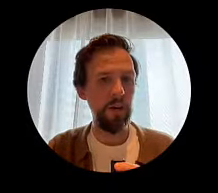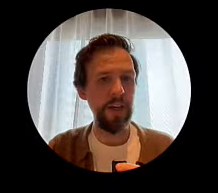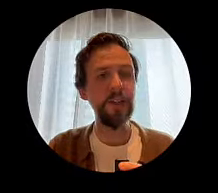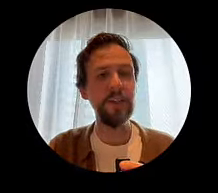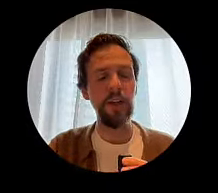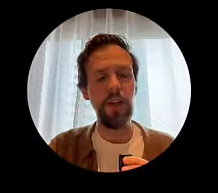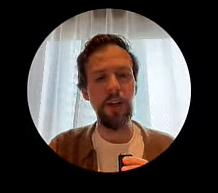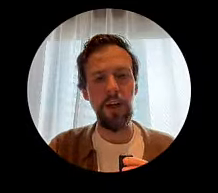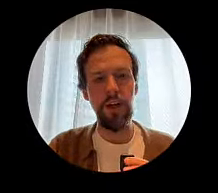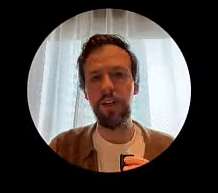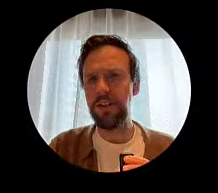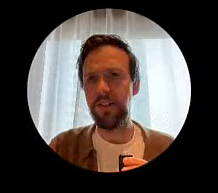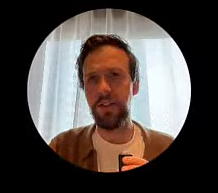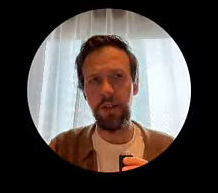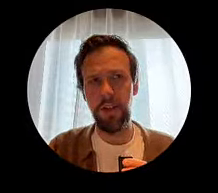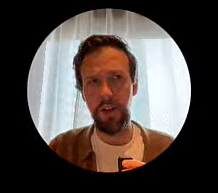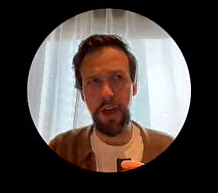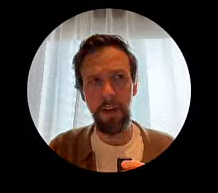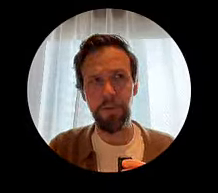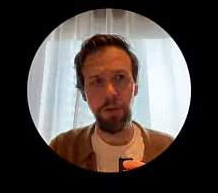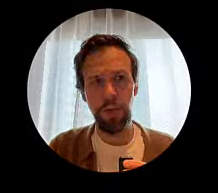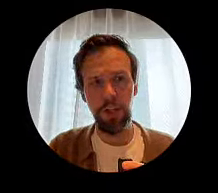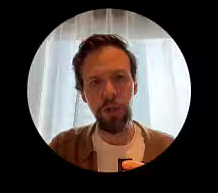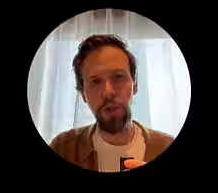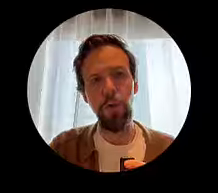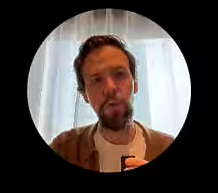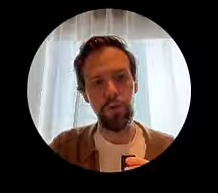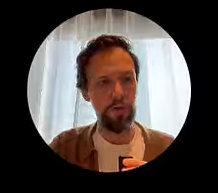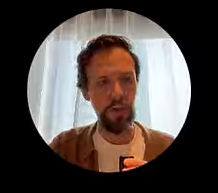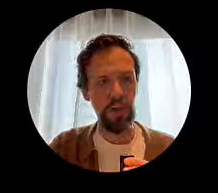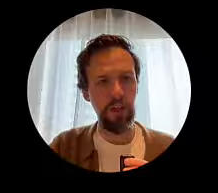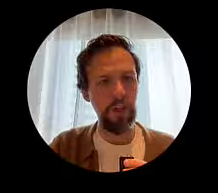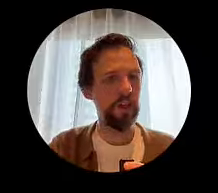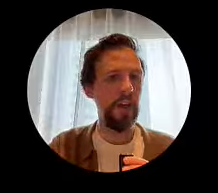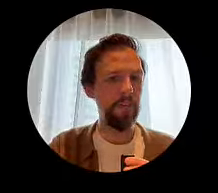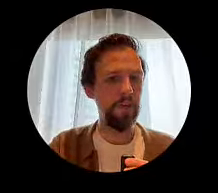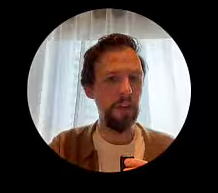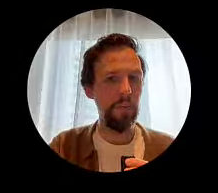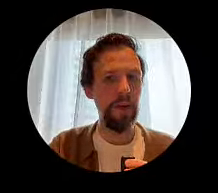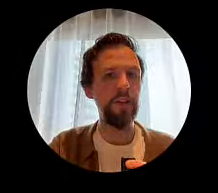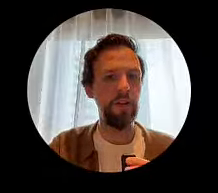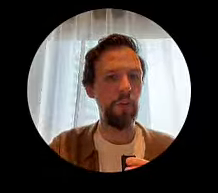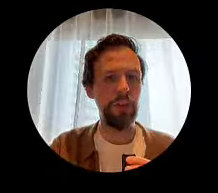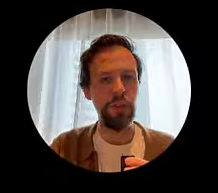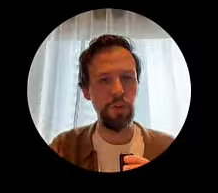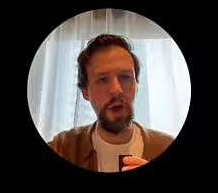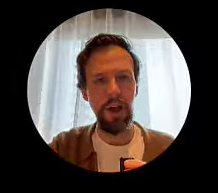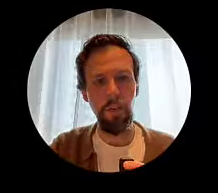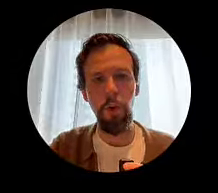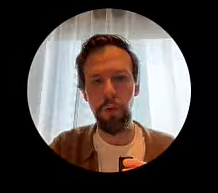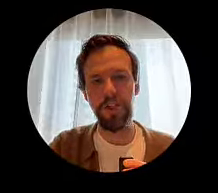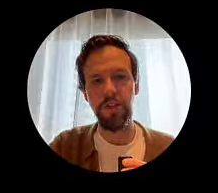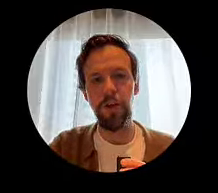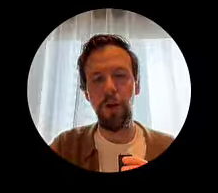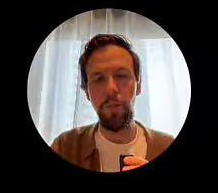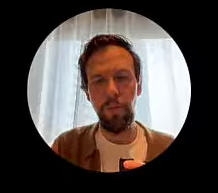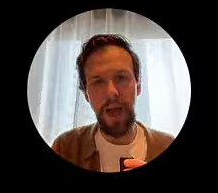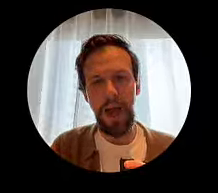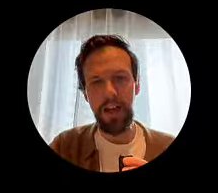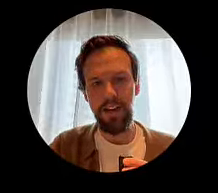games nowadays, it's absolutely no thing in app development, which is why I'm